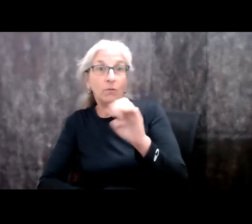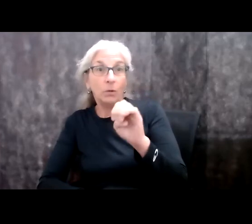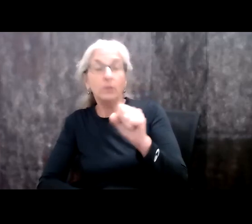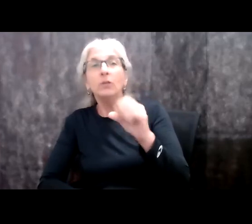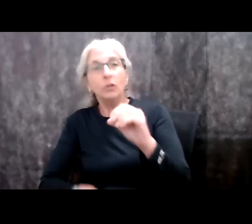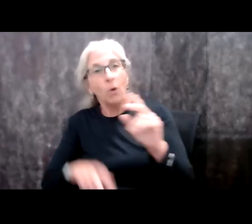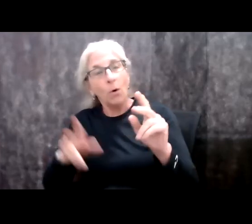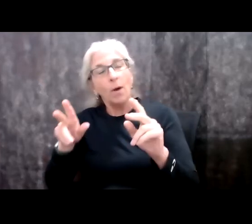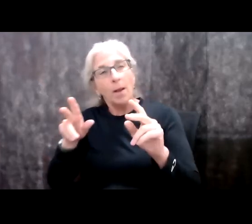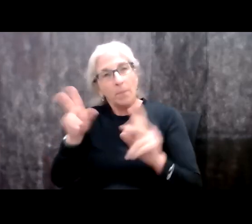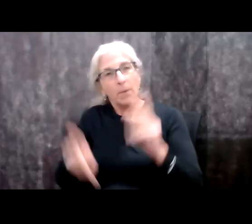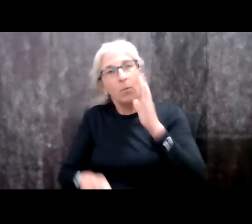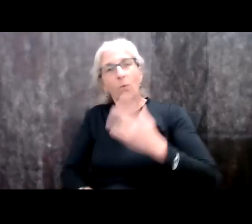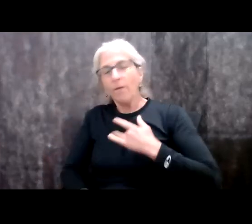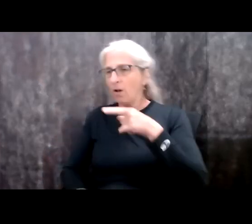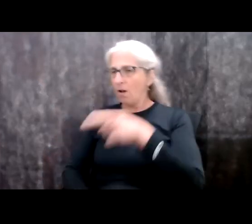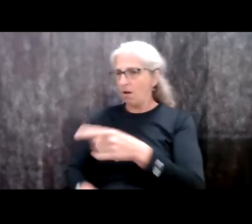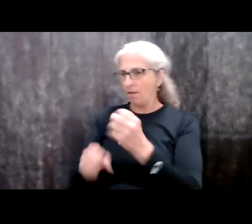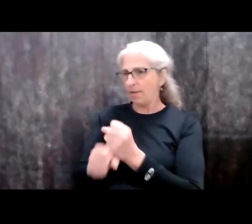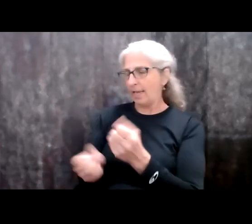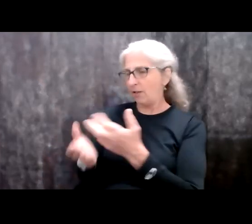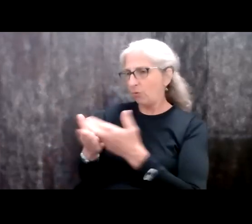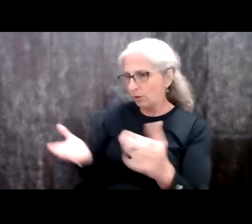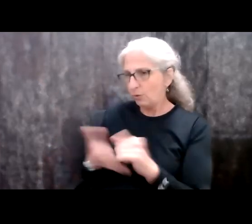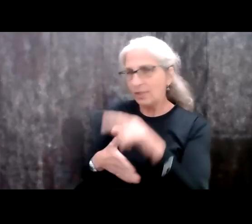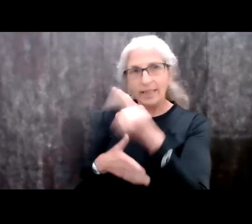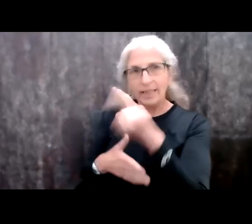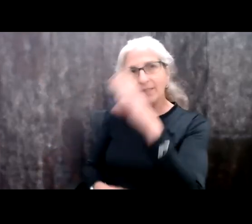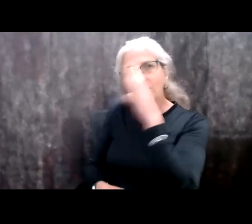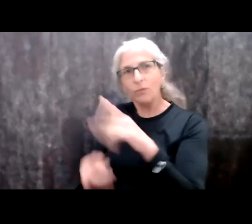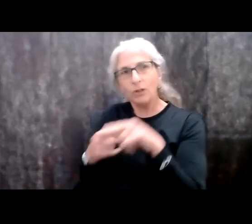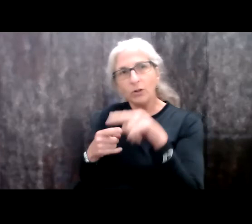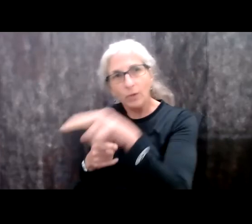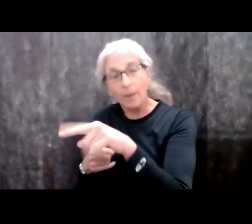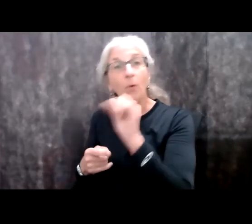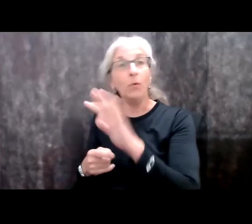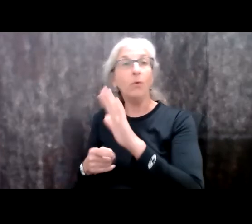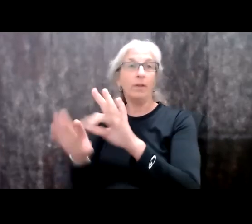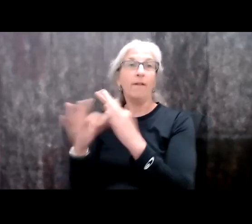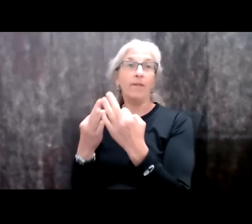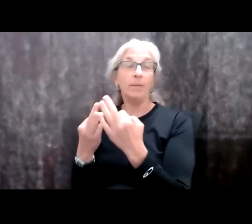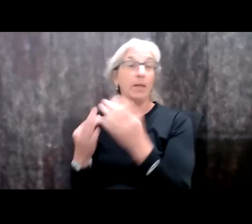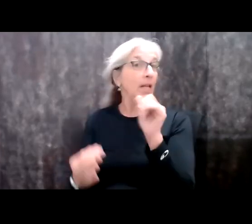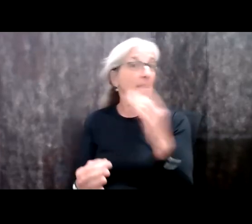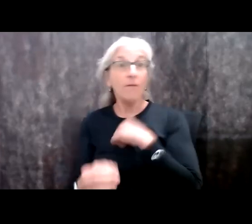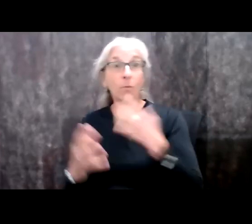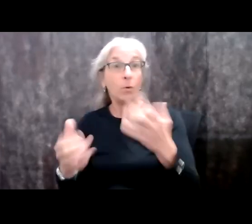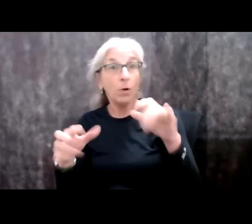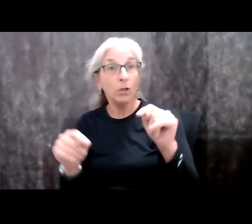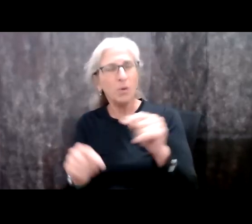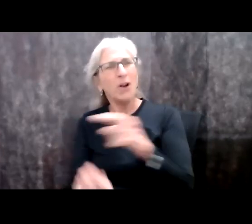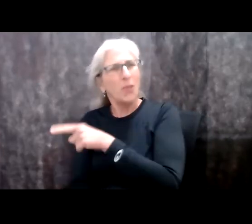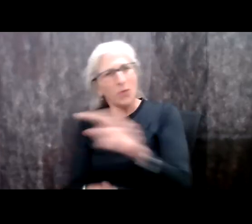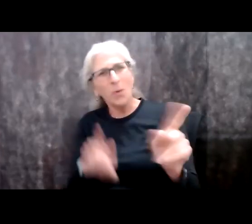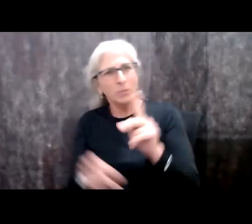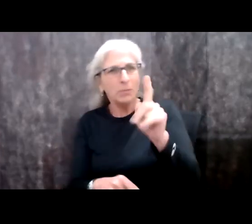to them and to their families to translate that into solutions. If we want to do that, get those people to do it and hold